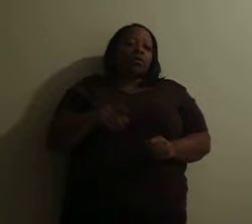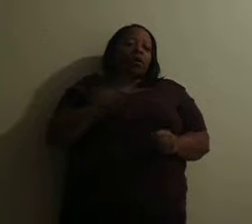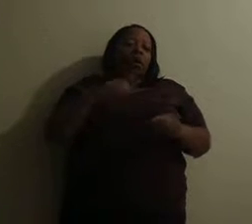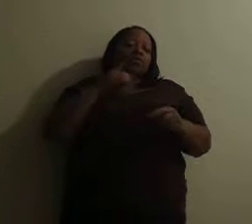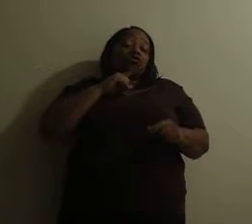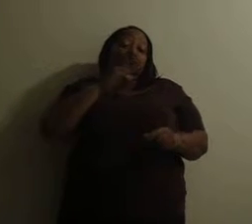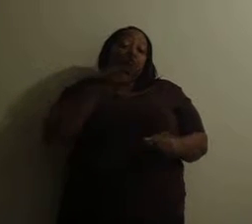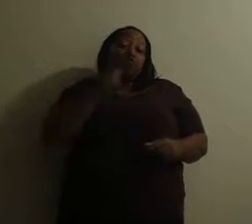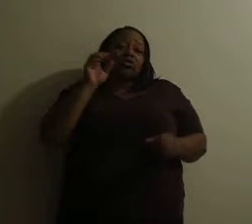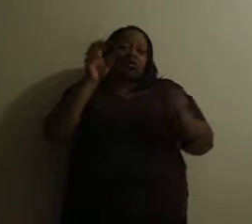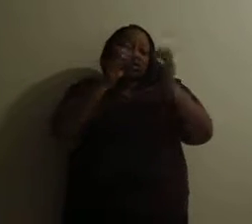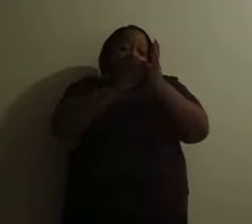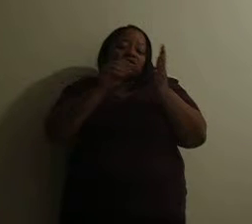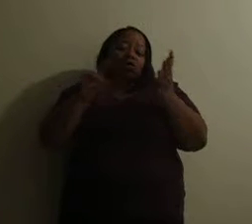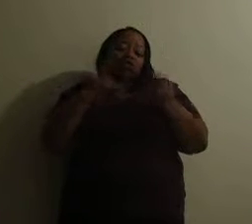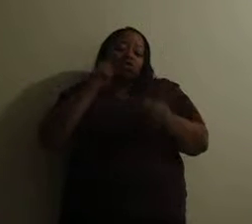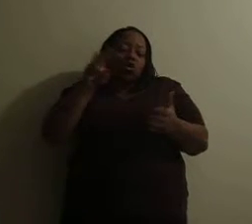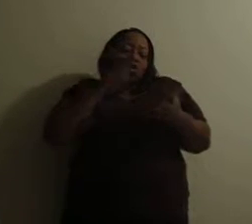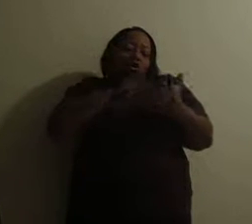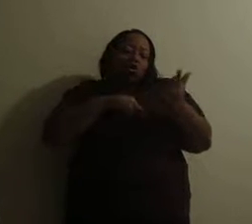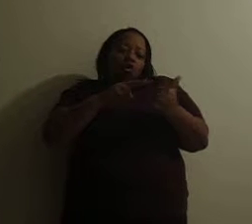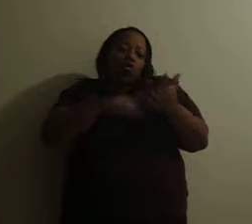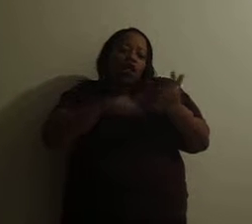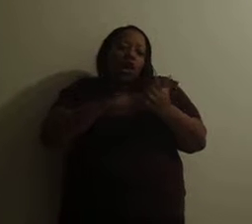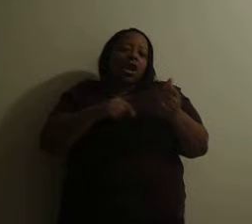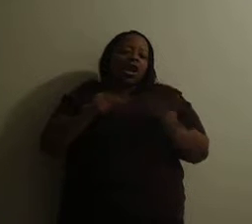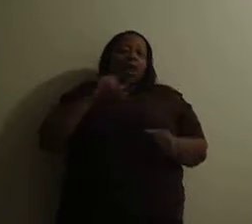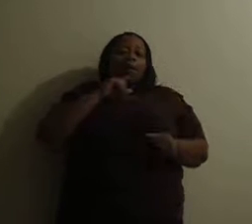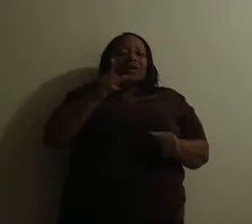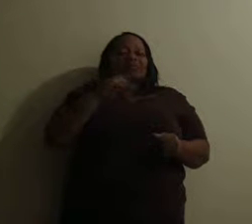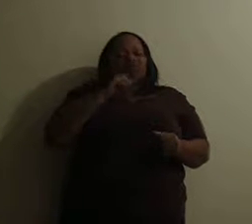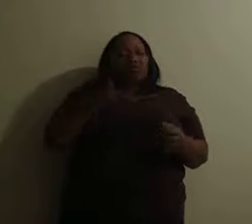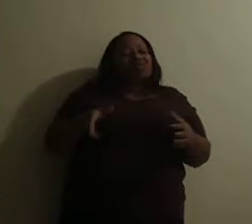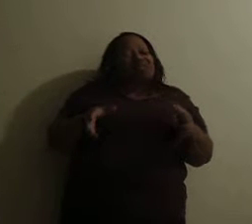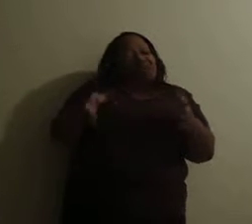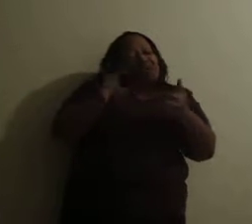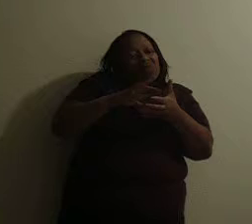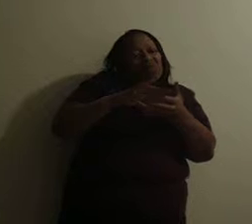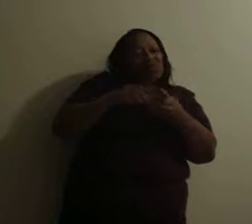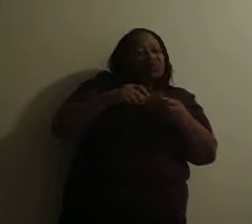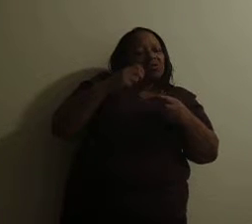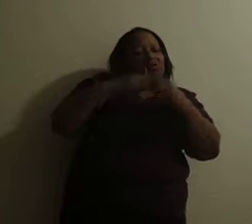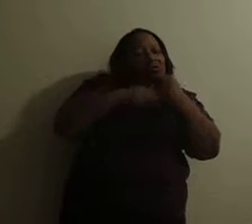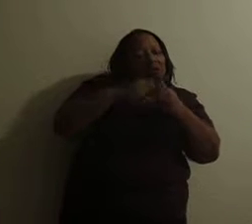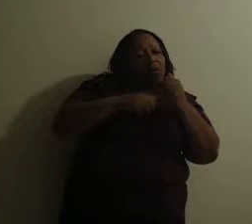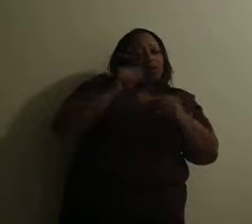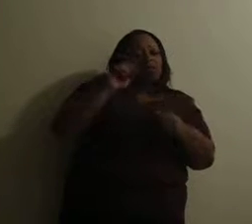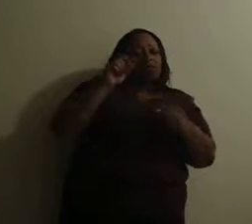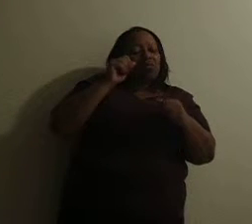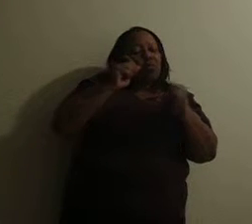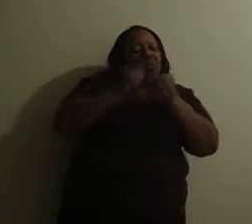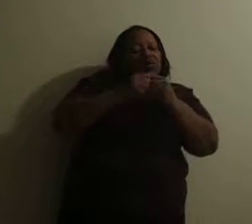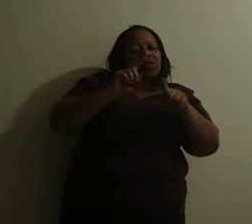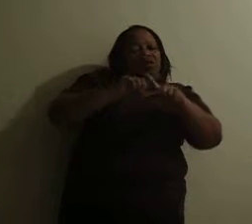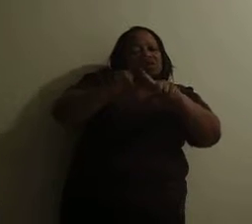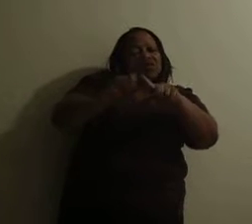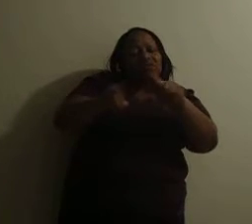up kind of giving them a mixed bag of reading assignments that don't have any real coherence or any sort of